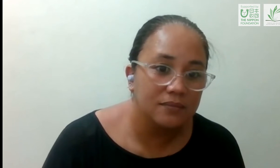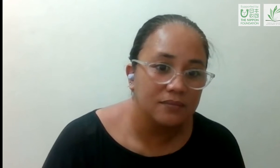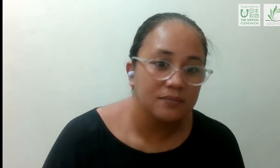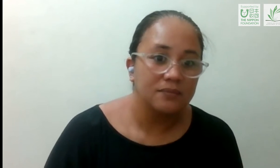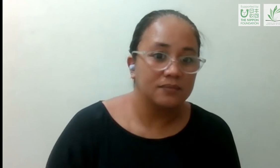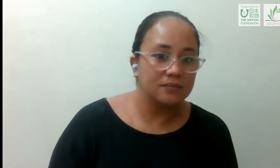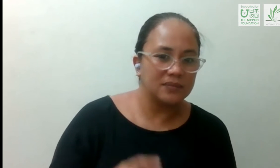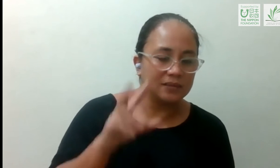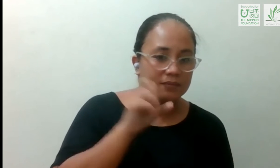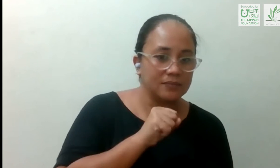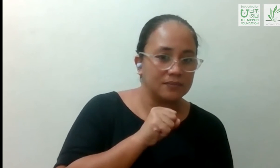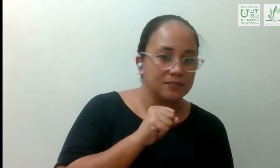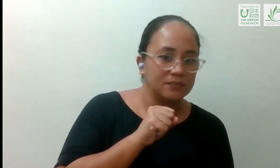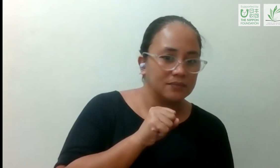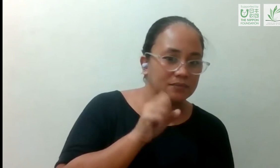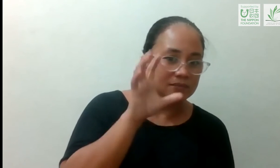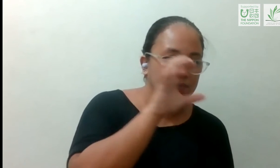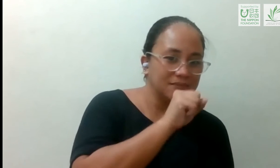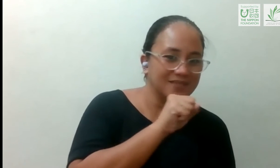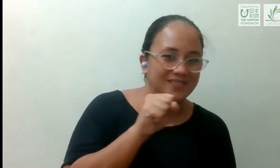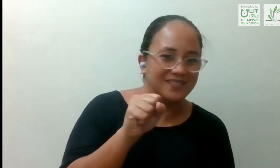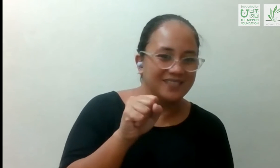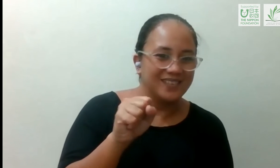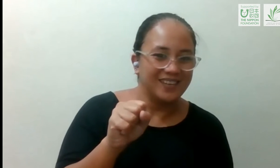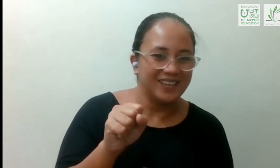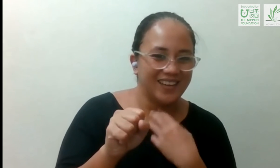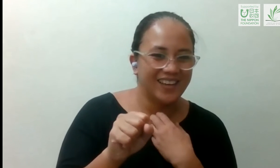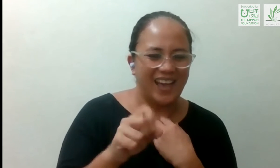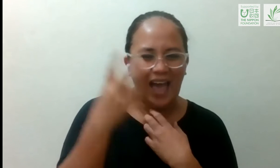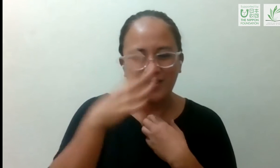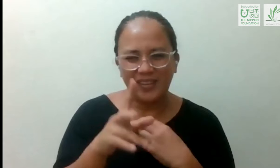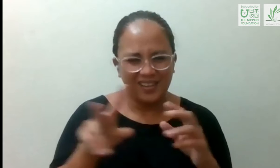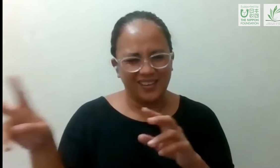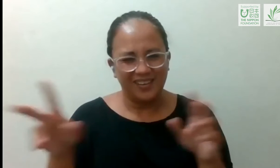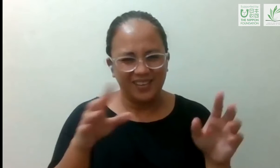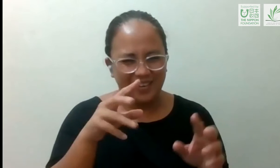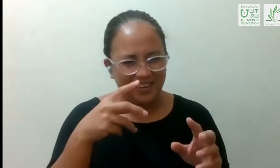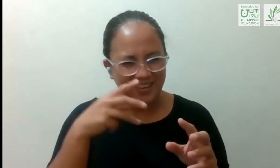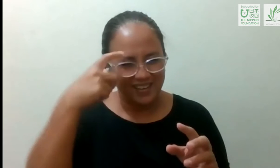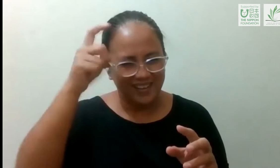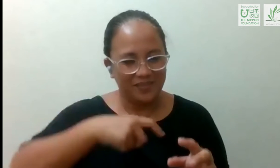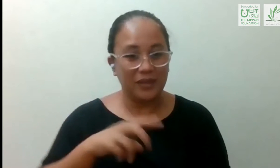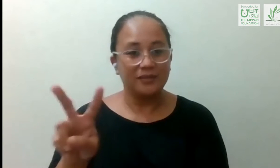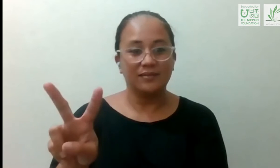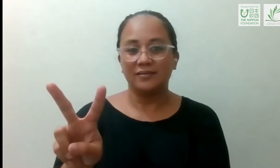20. Oh, sorry. I don't know why my camera's doing weird things. Like, all